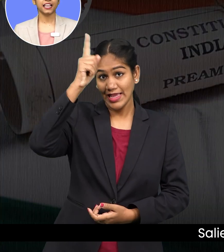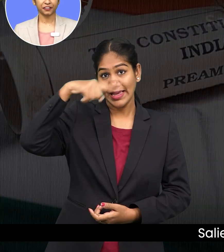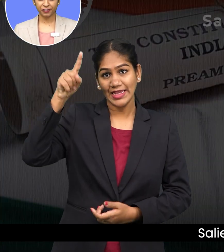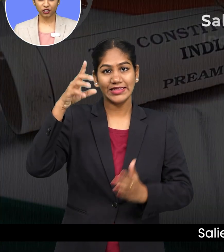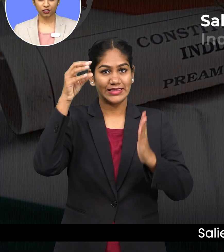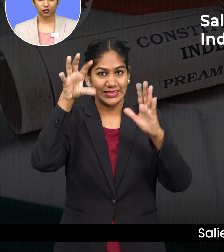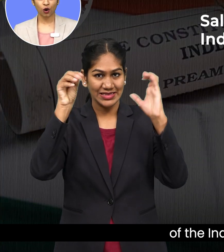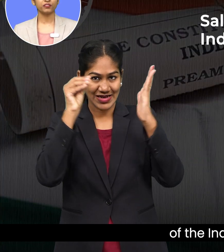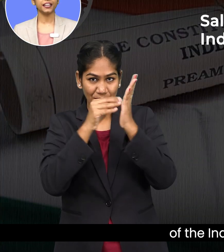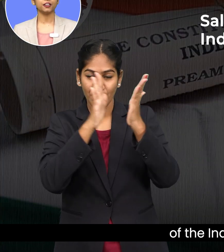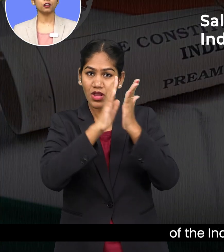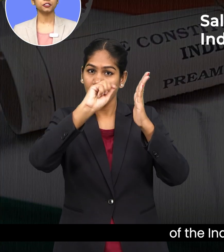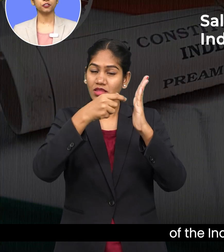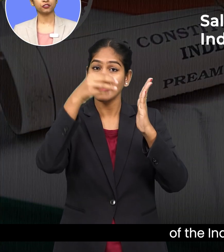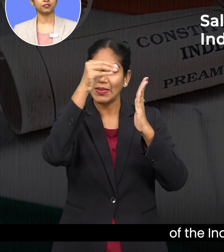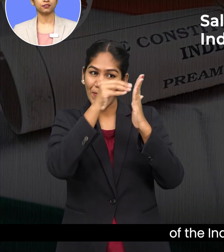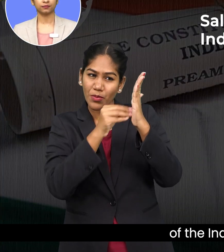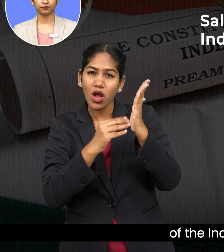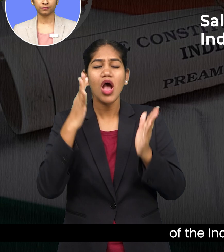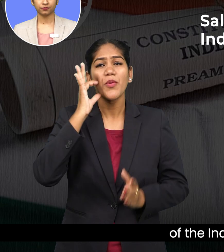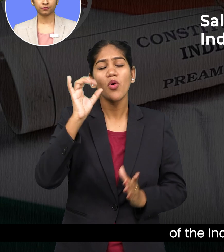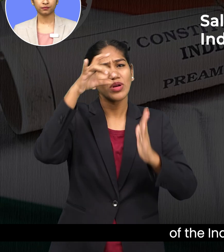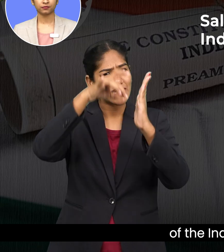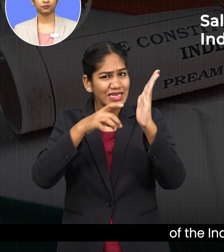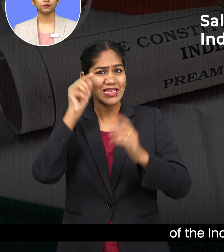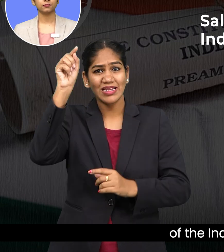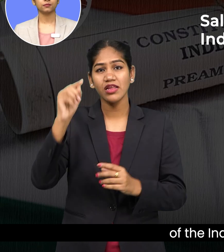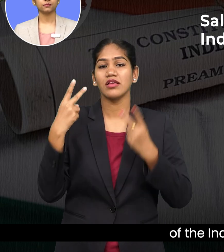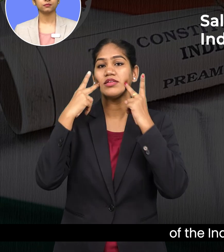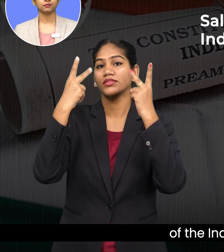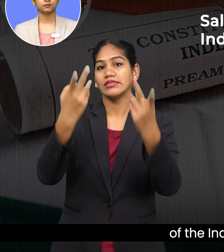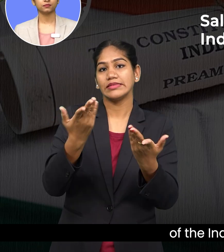Let's see salient features of the Indian Constitution.